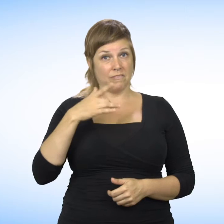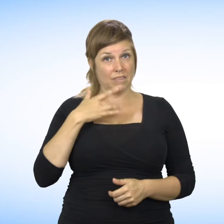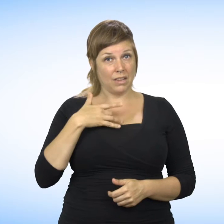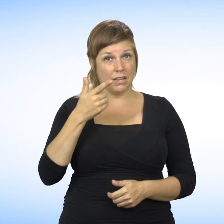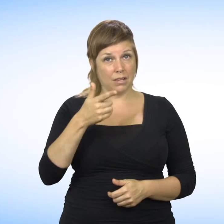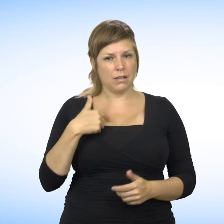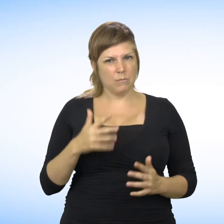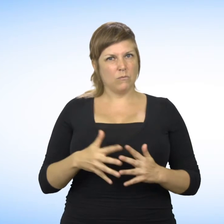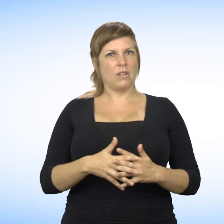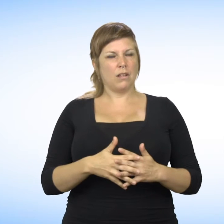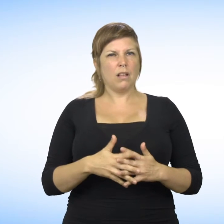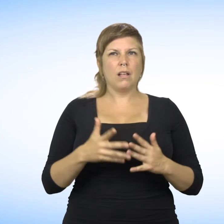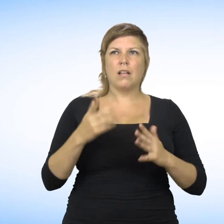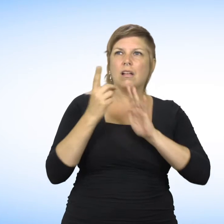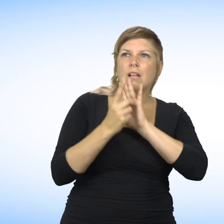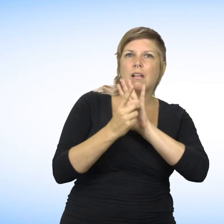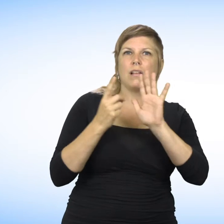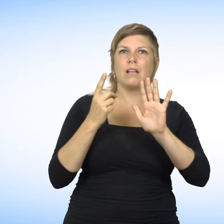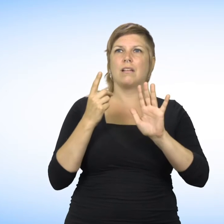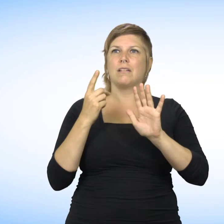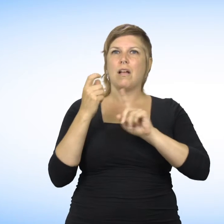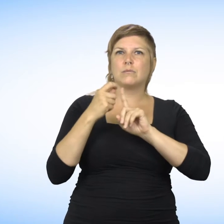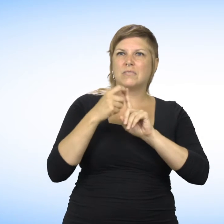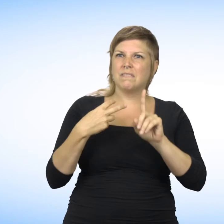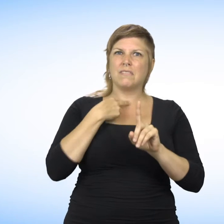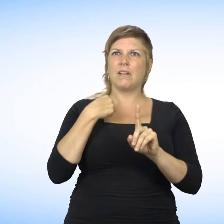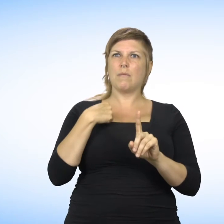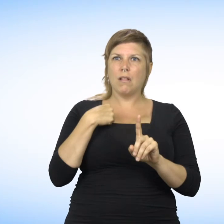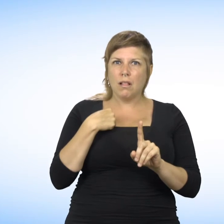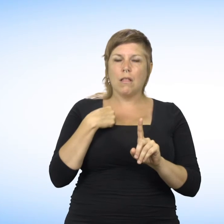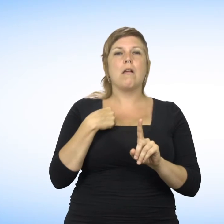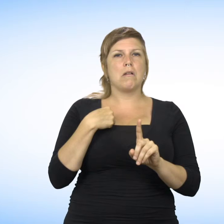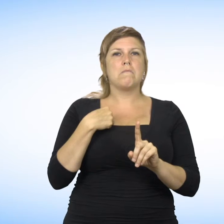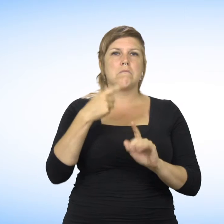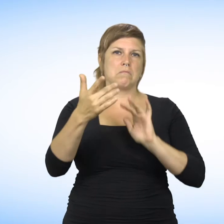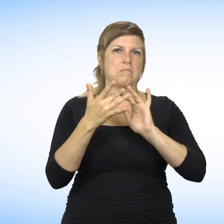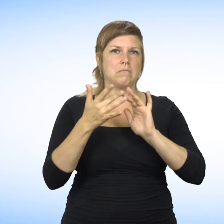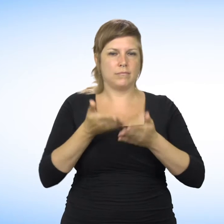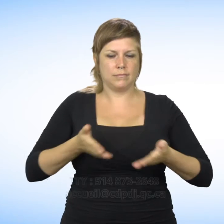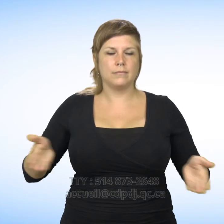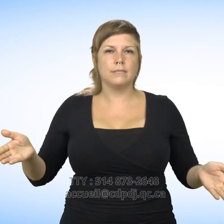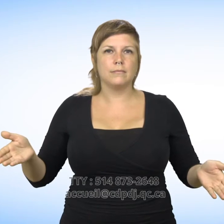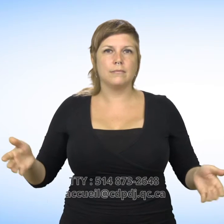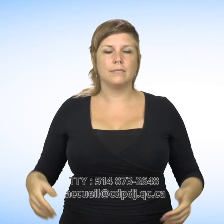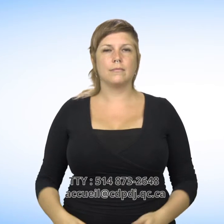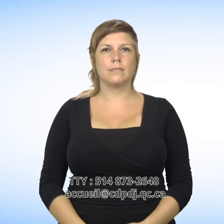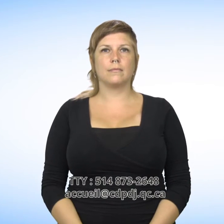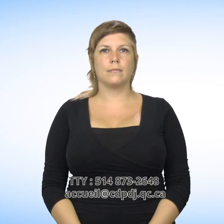If you believe that you have been a victim of discrimination or harassment based on this ground, contact us by TTY at